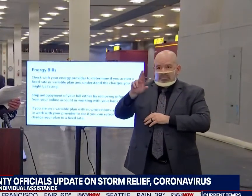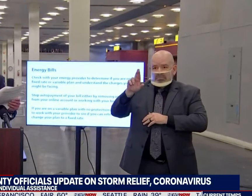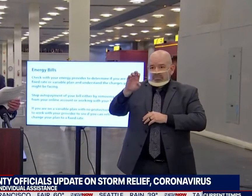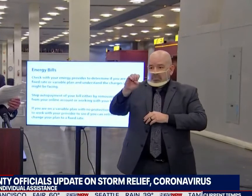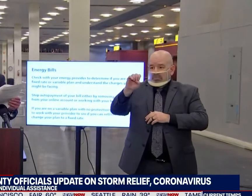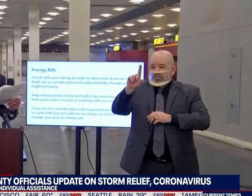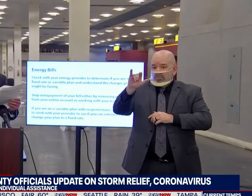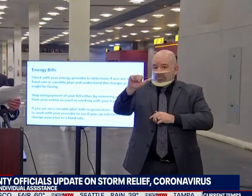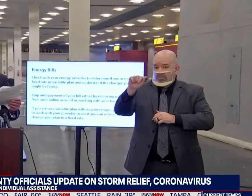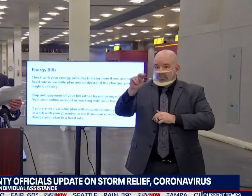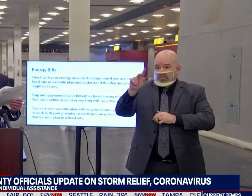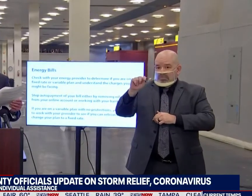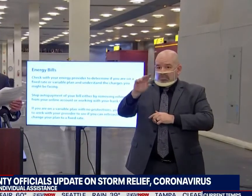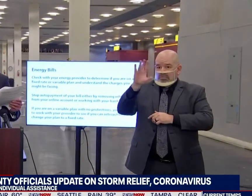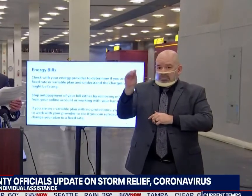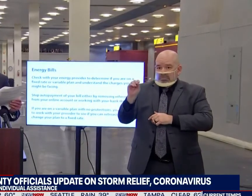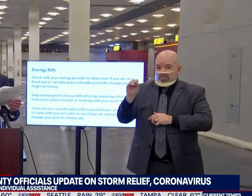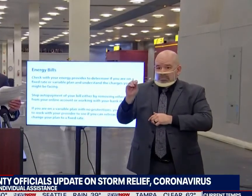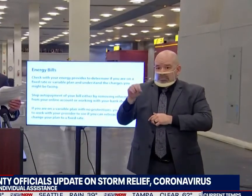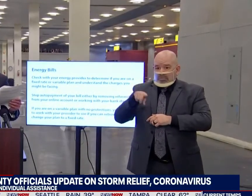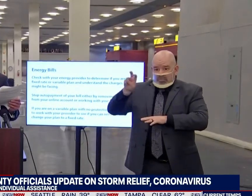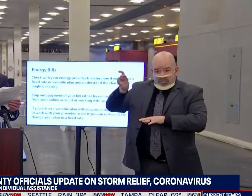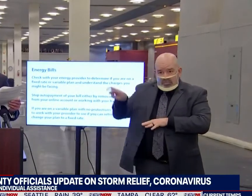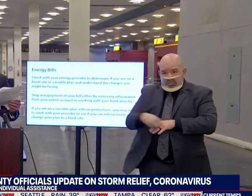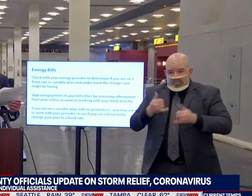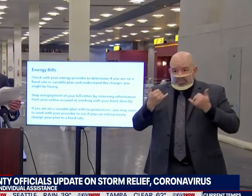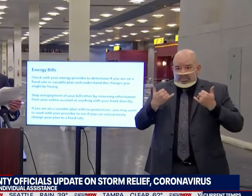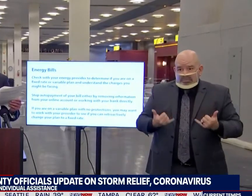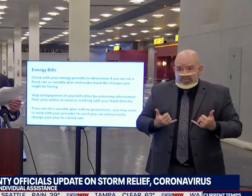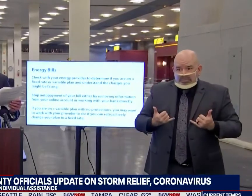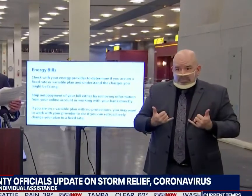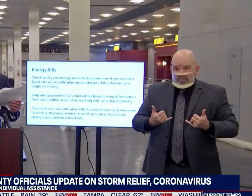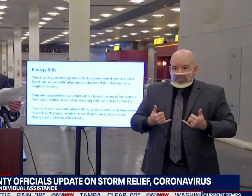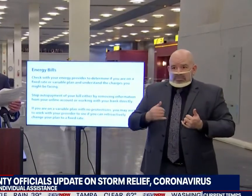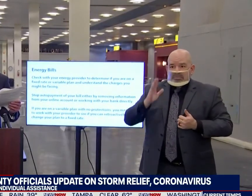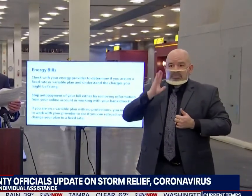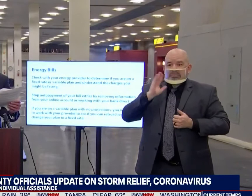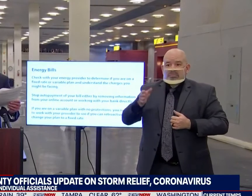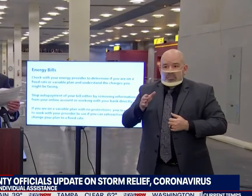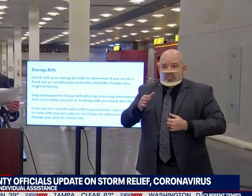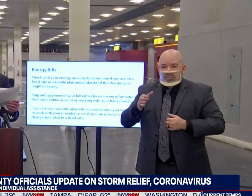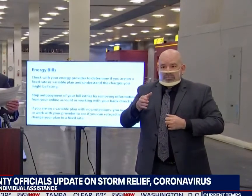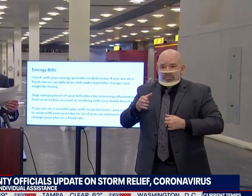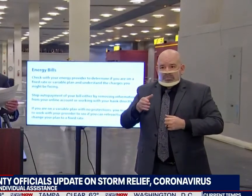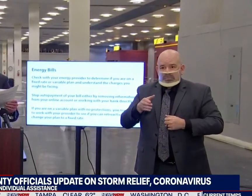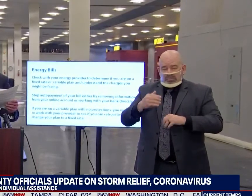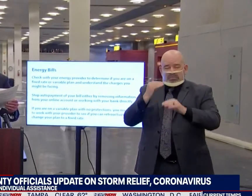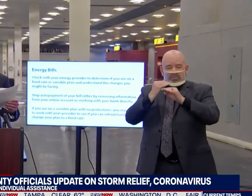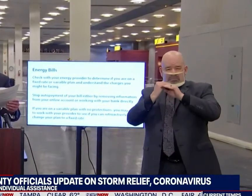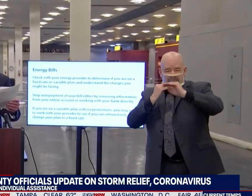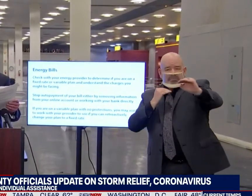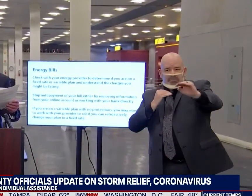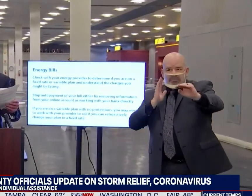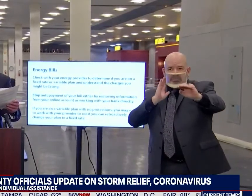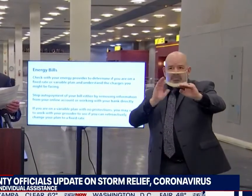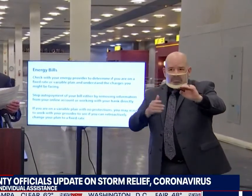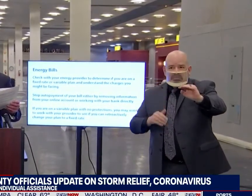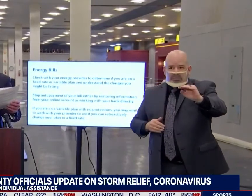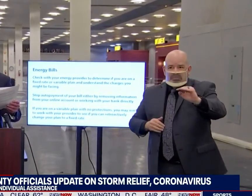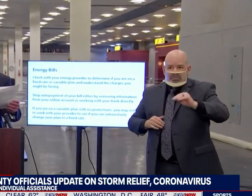and there are others. So with that in mind, try that and that may get you out of some of those high energy bills.